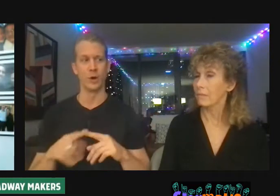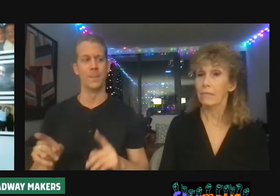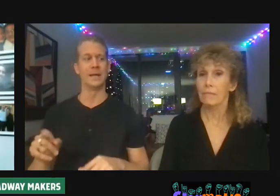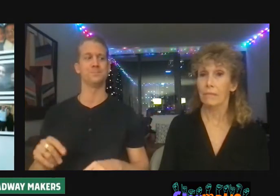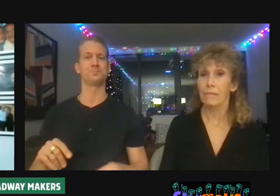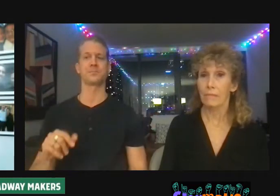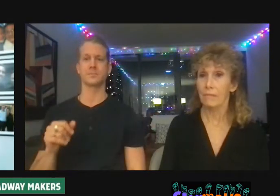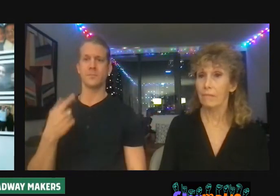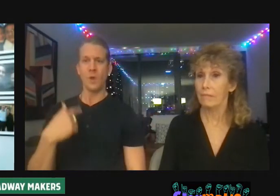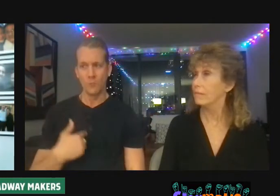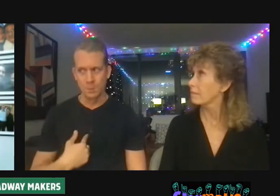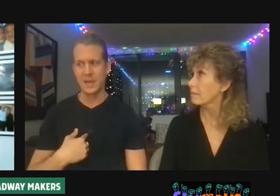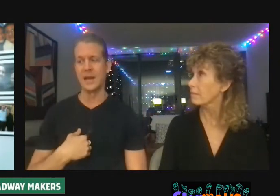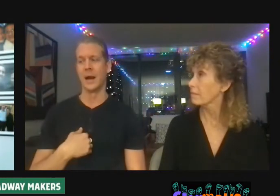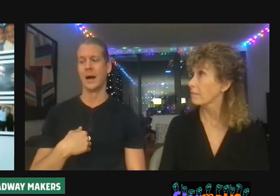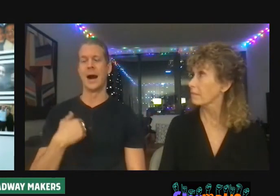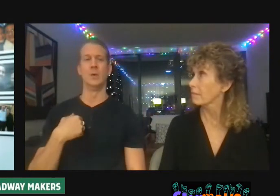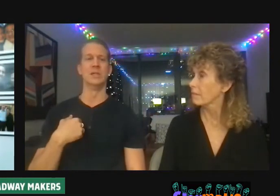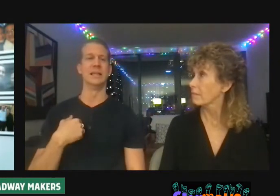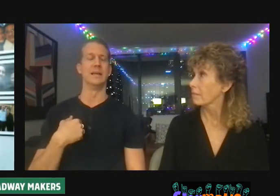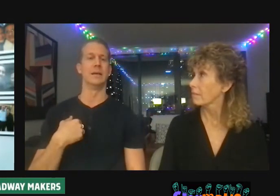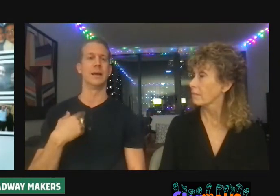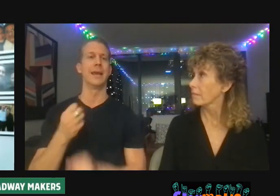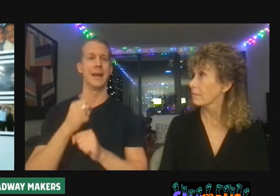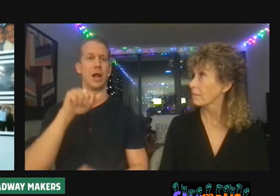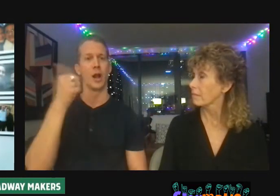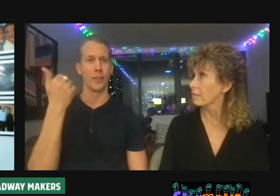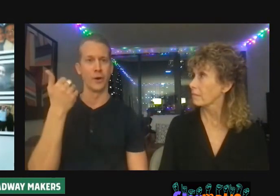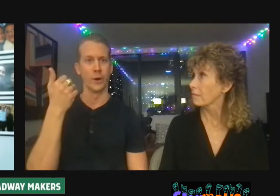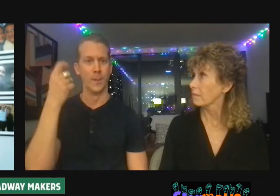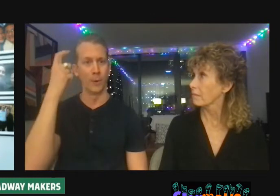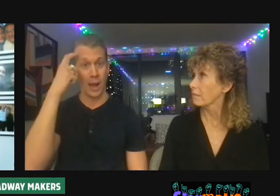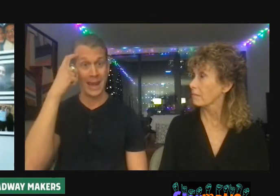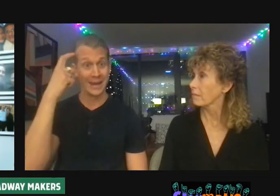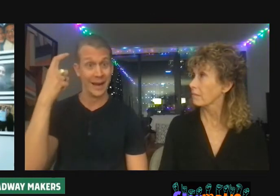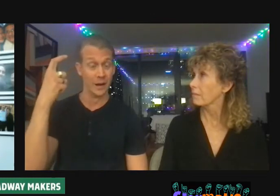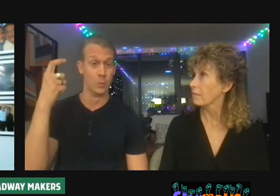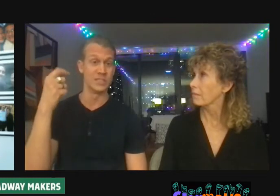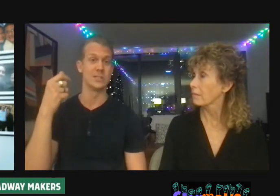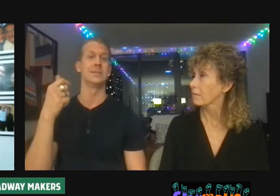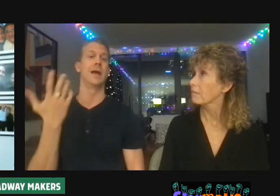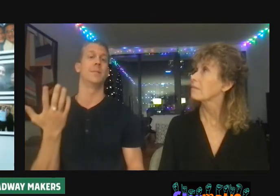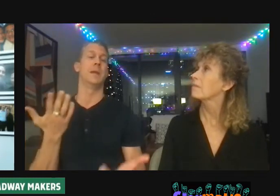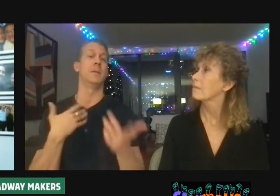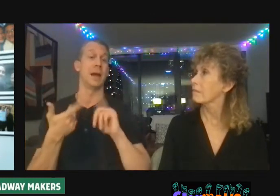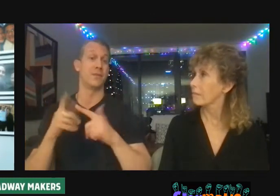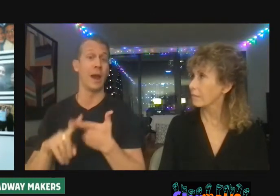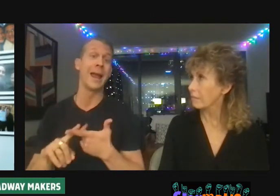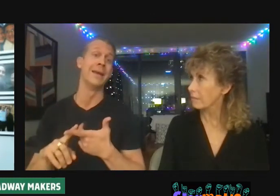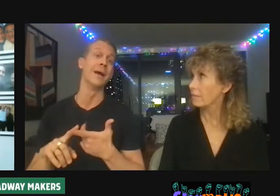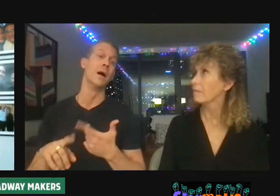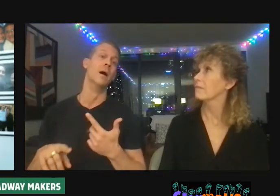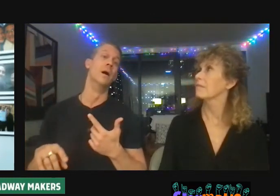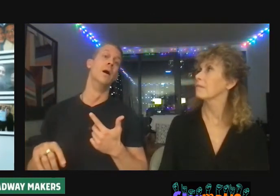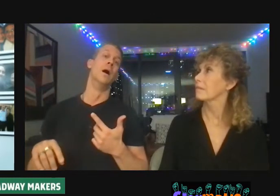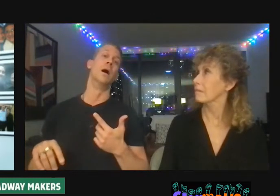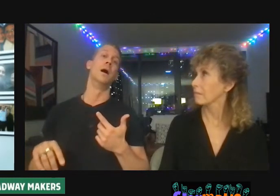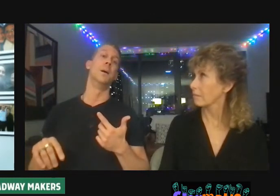or whatever. But for me, I would get another brain, which is like maybe my